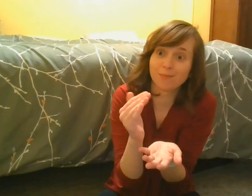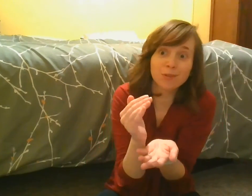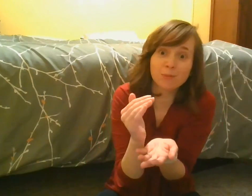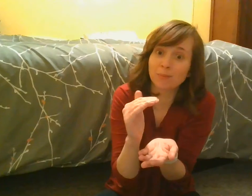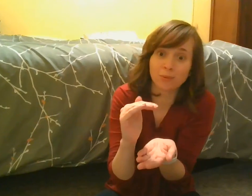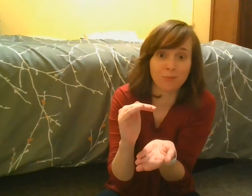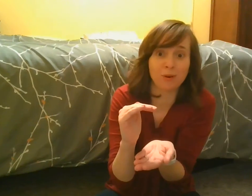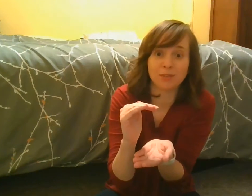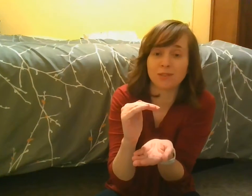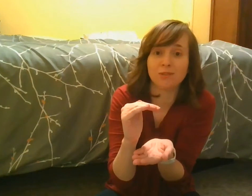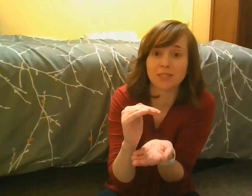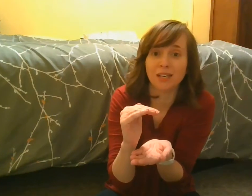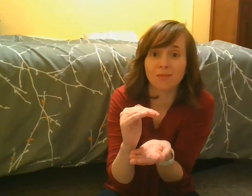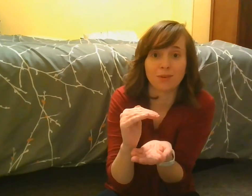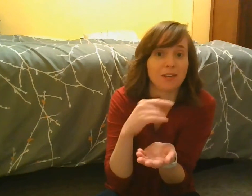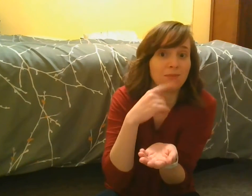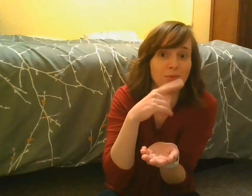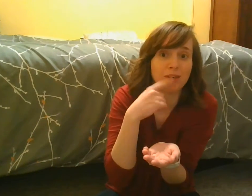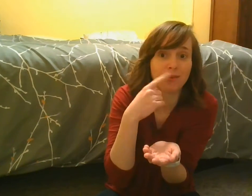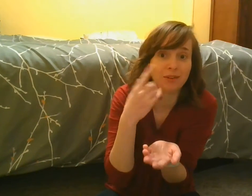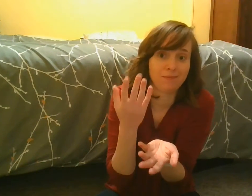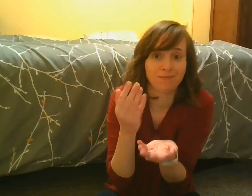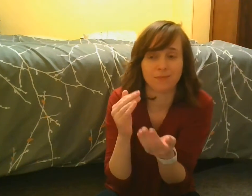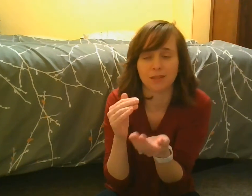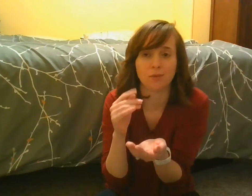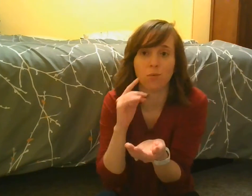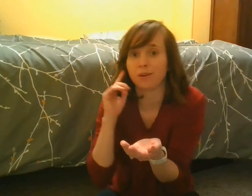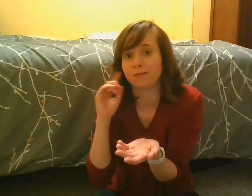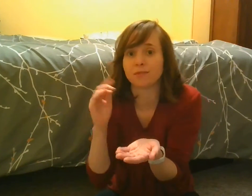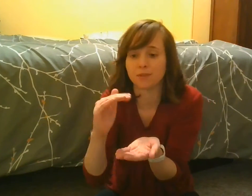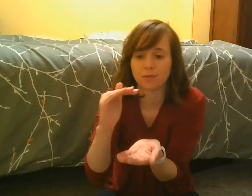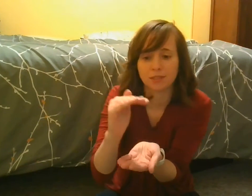Most people would probably just do this anyway if you were hearing or deaf. So it's just